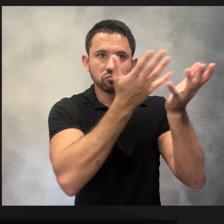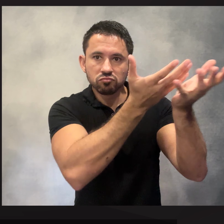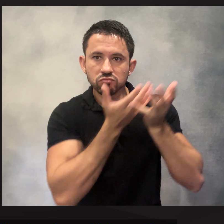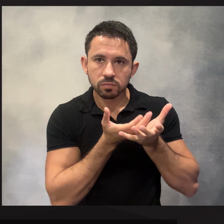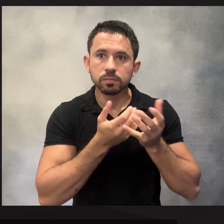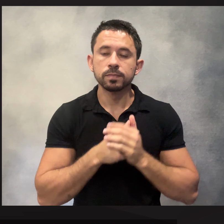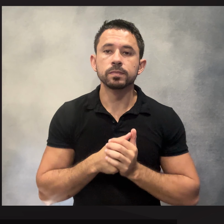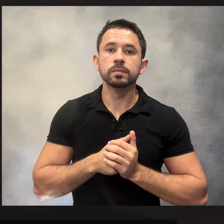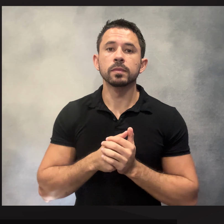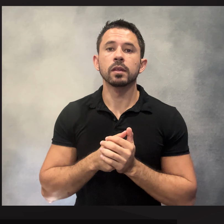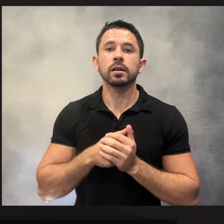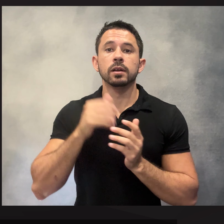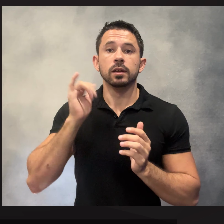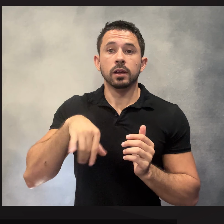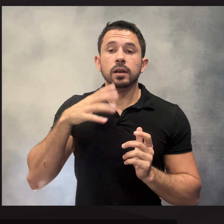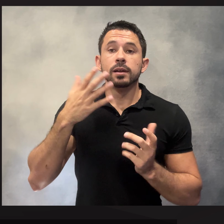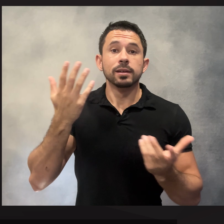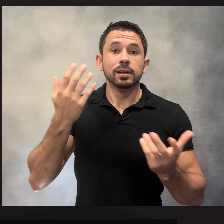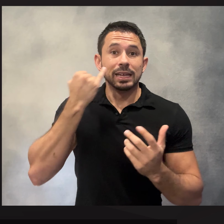know.